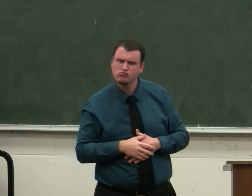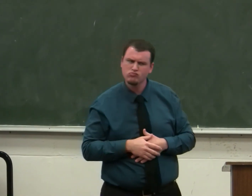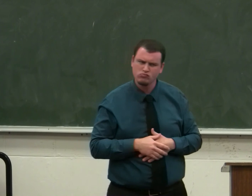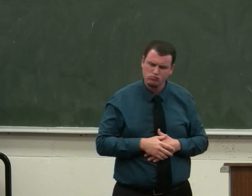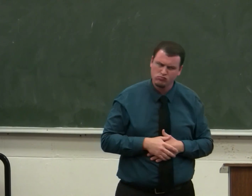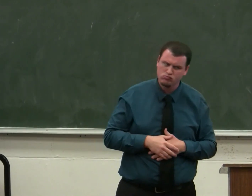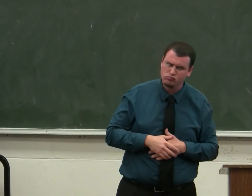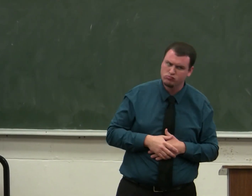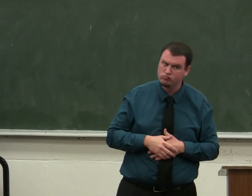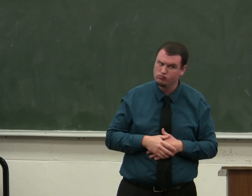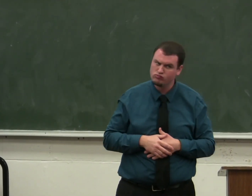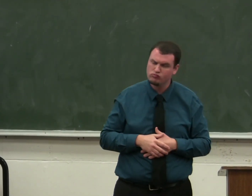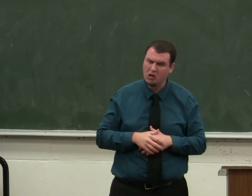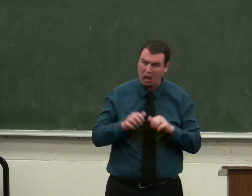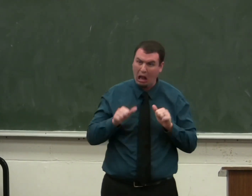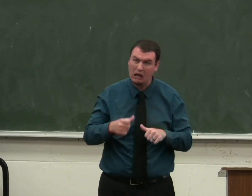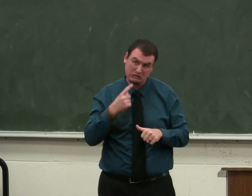Kind to one another.